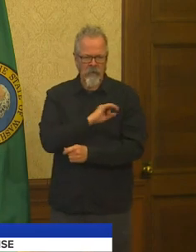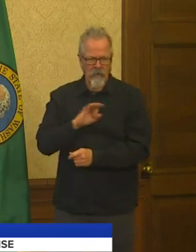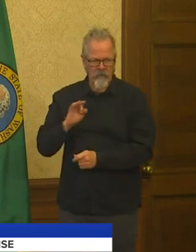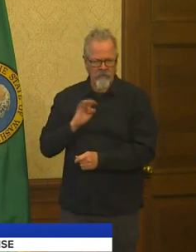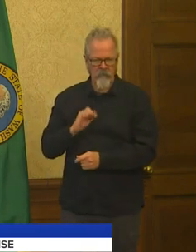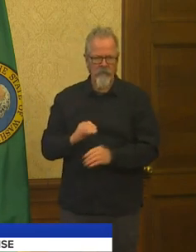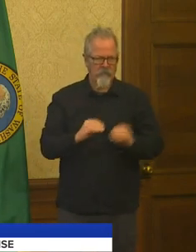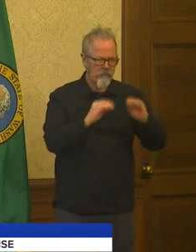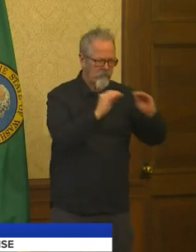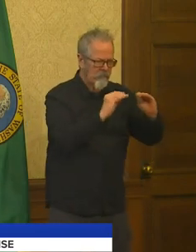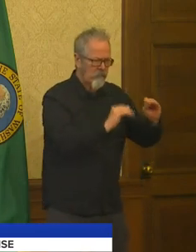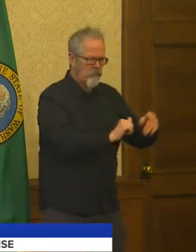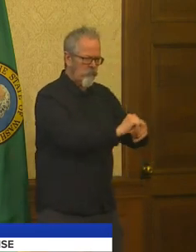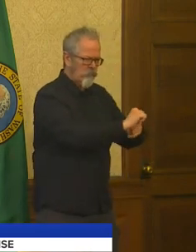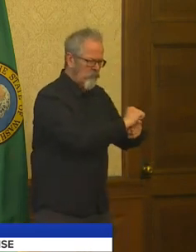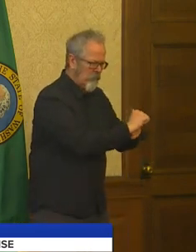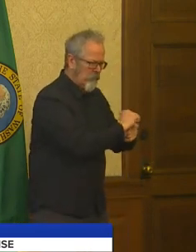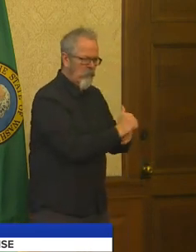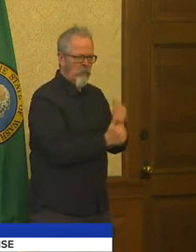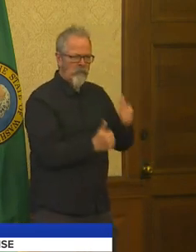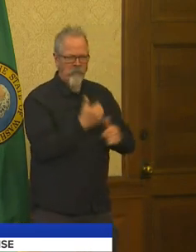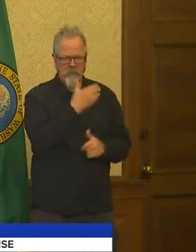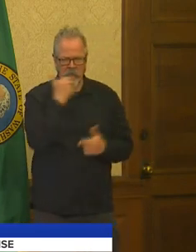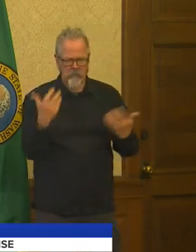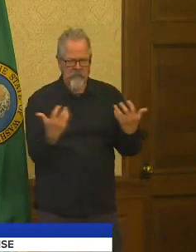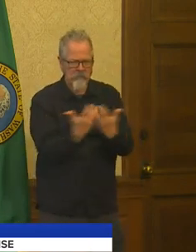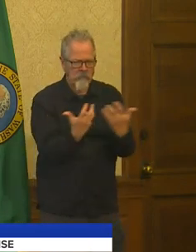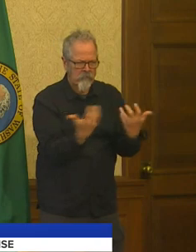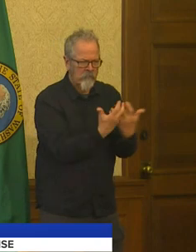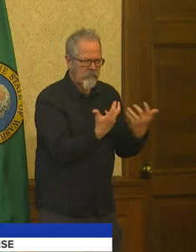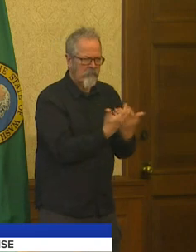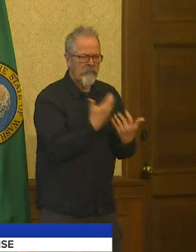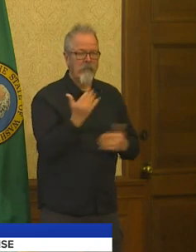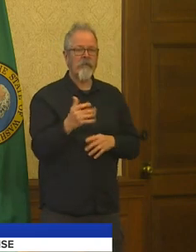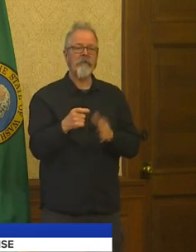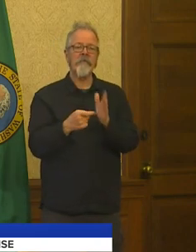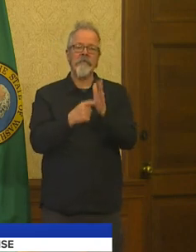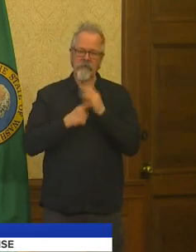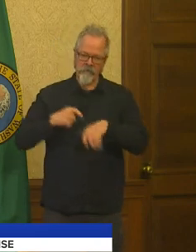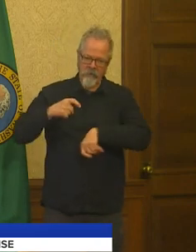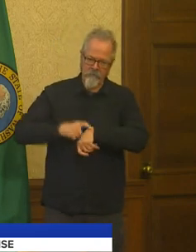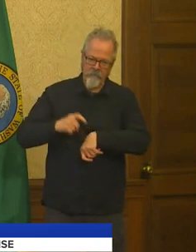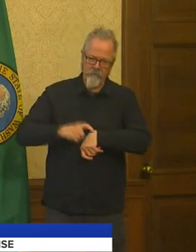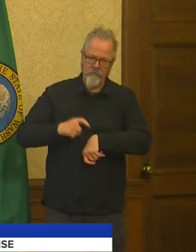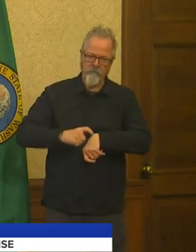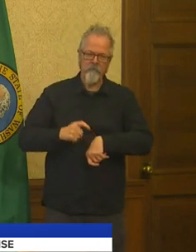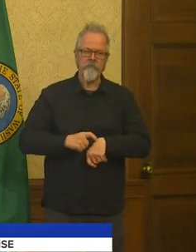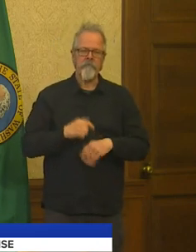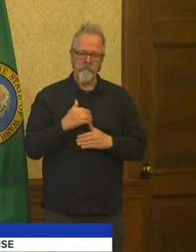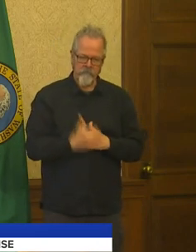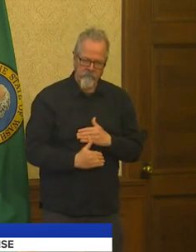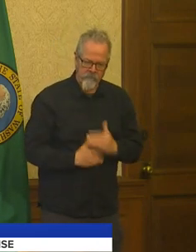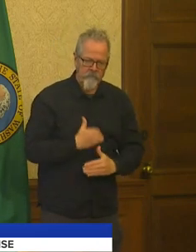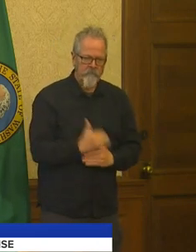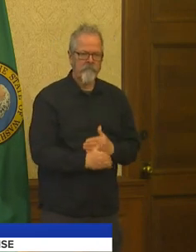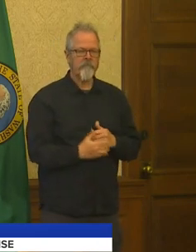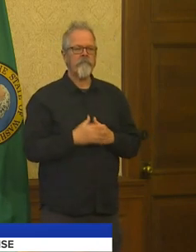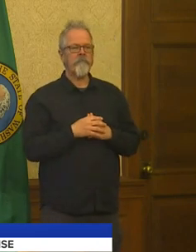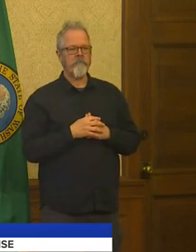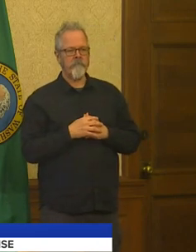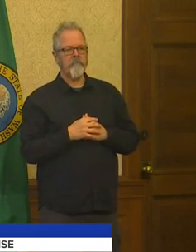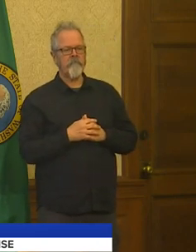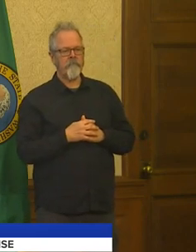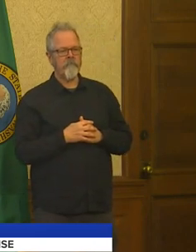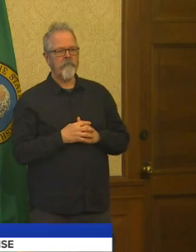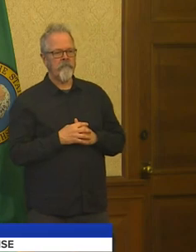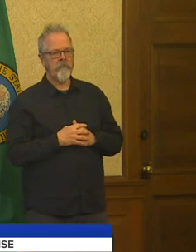So they're actually moving pretty quickly, I think. Next question comes from Keith with Toma. Several states are